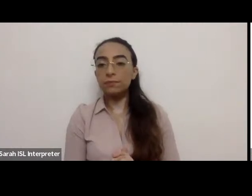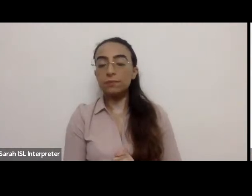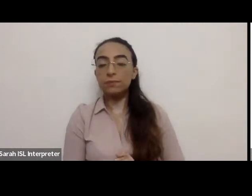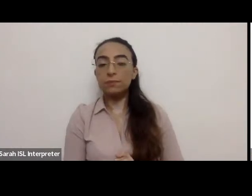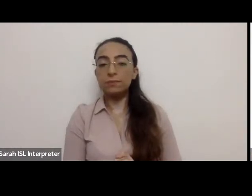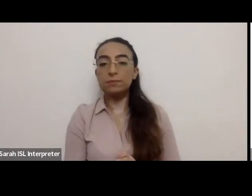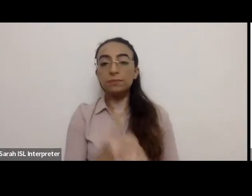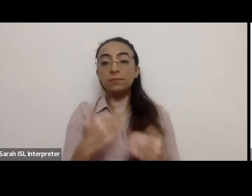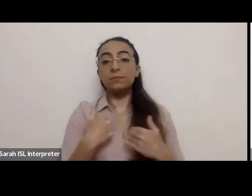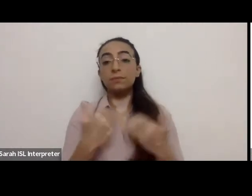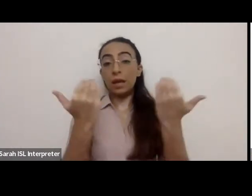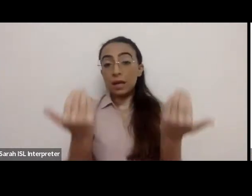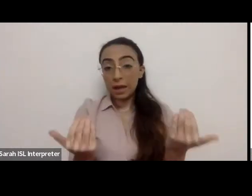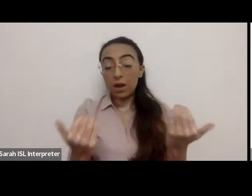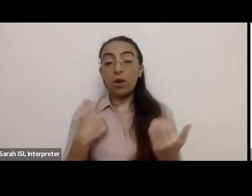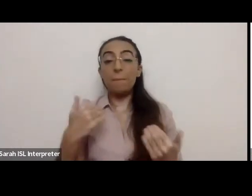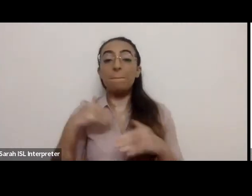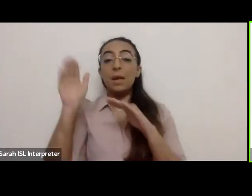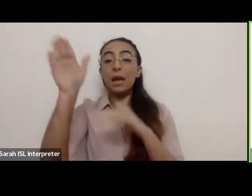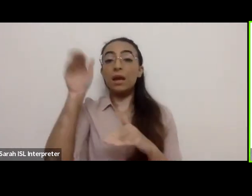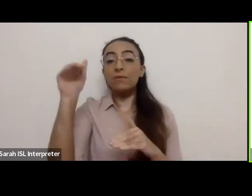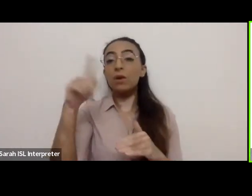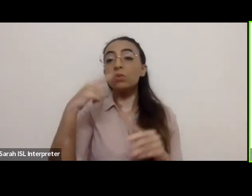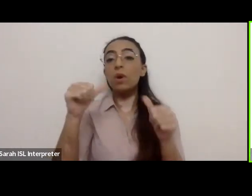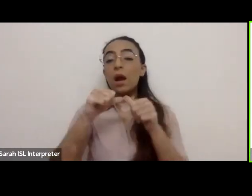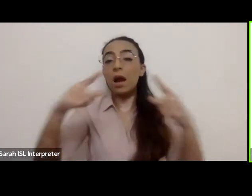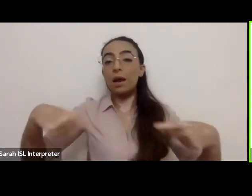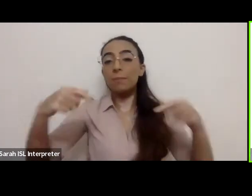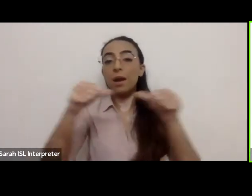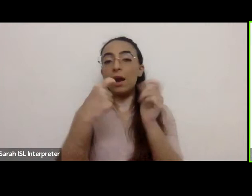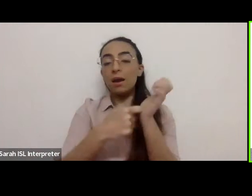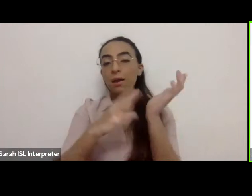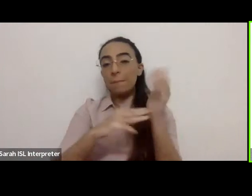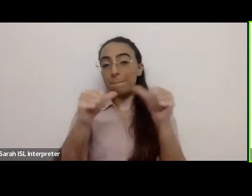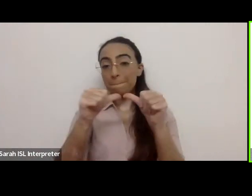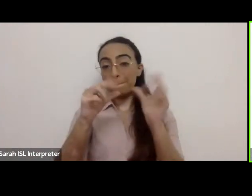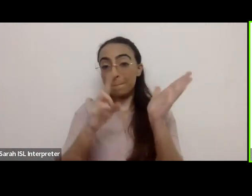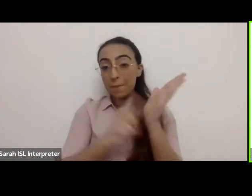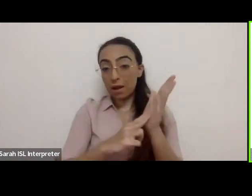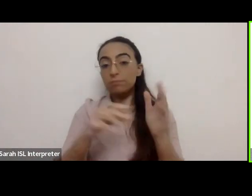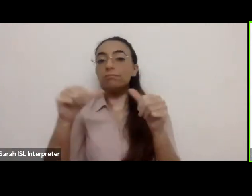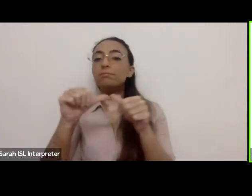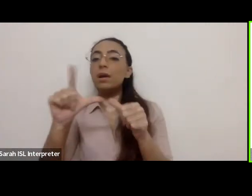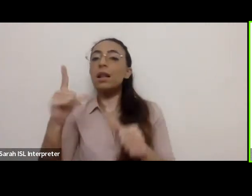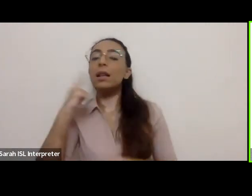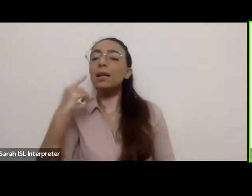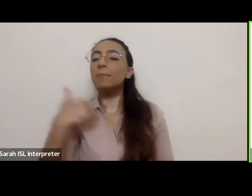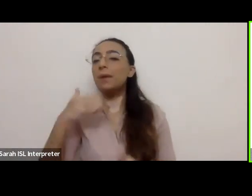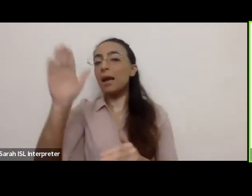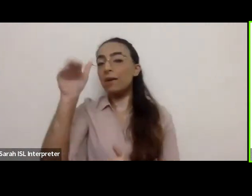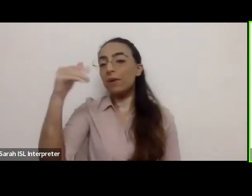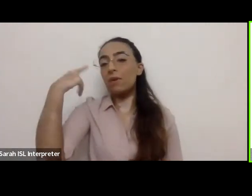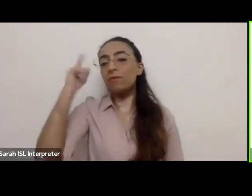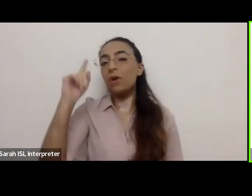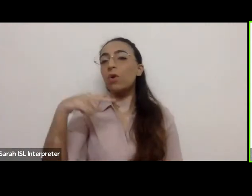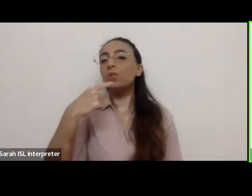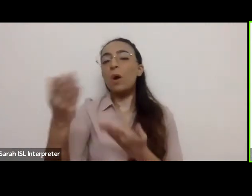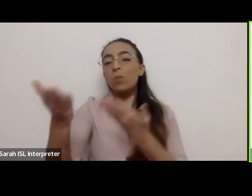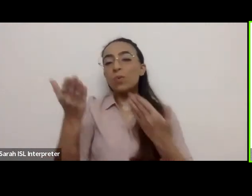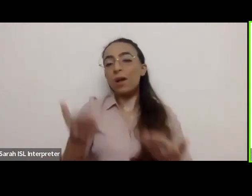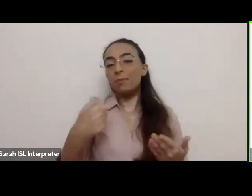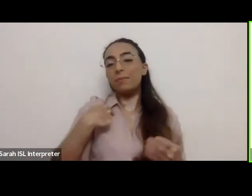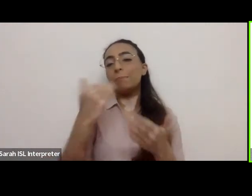I now invite Mr. Arman Ali, Executive Director, NCPEDP, to deliver the welcome